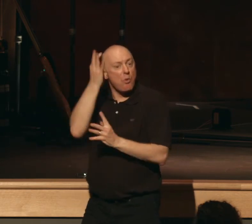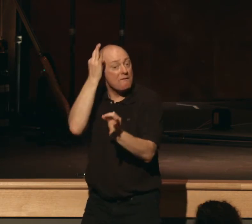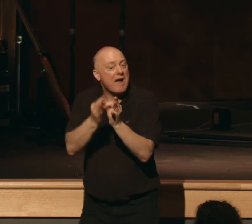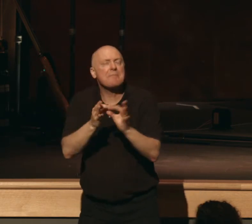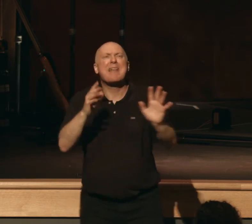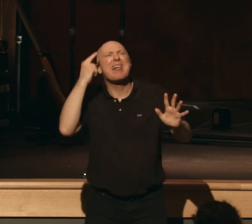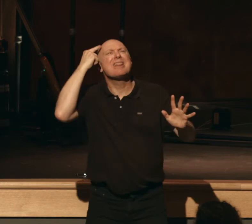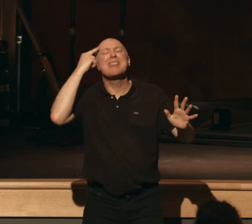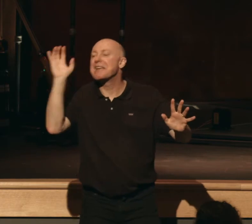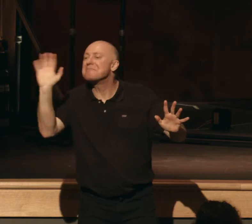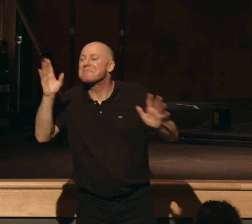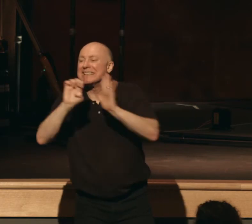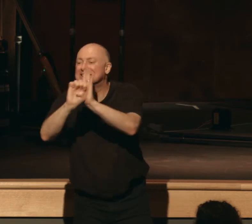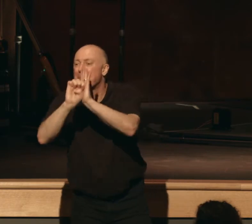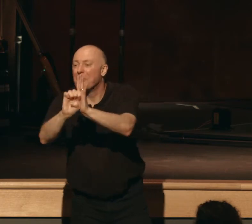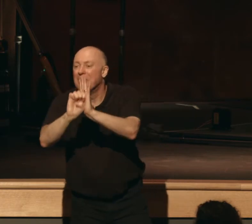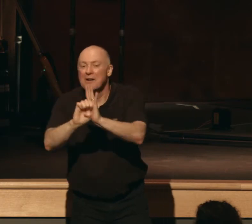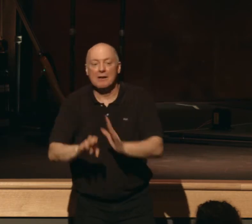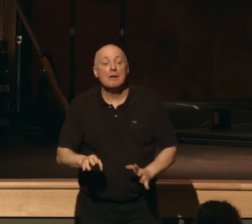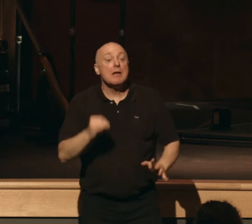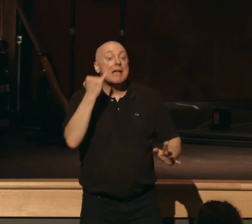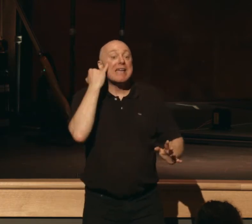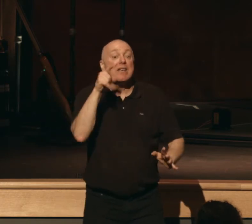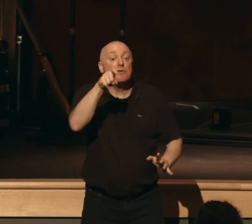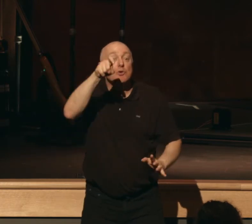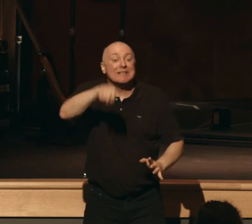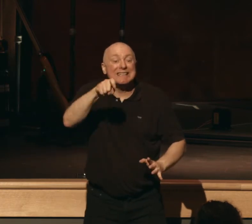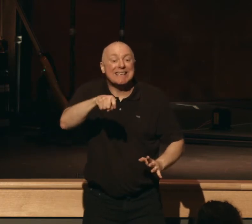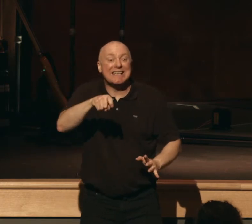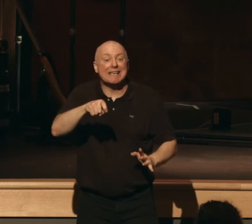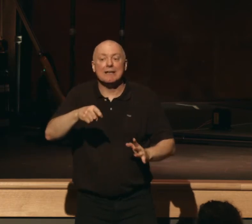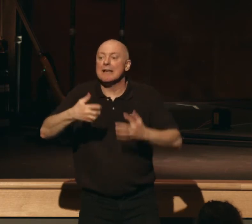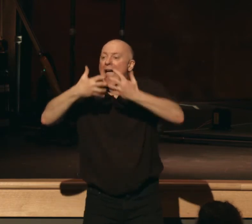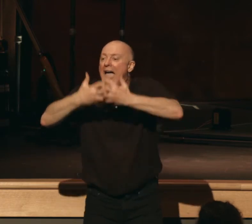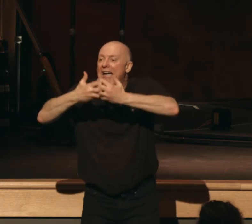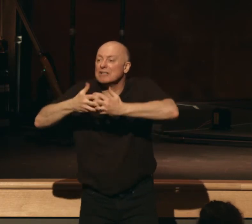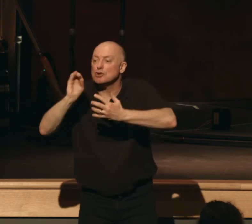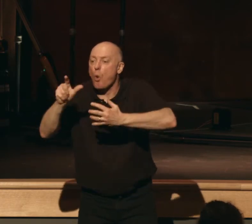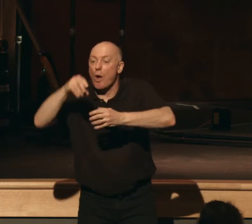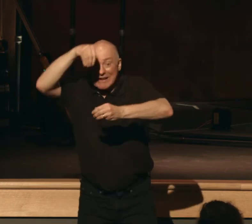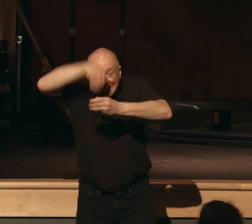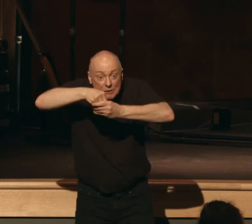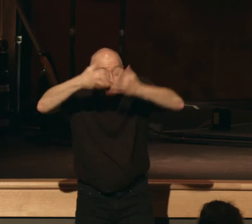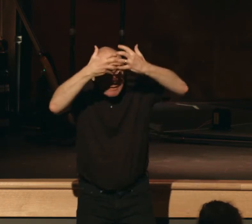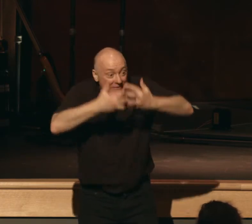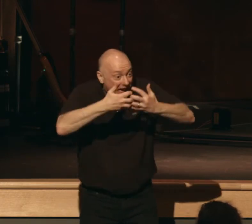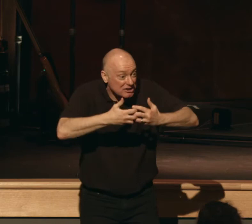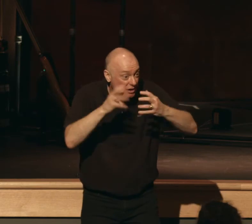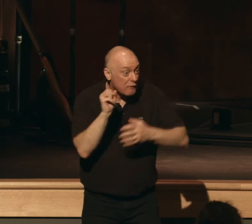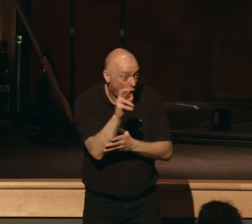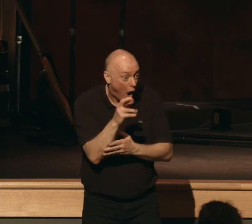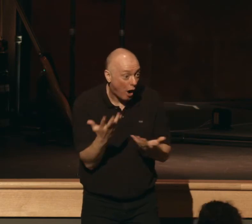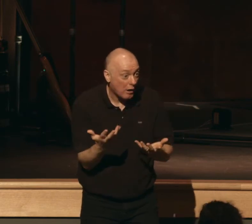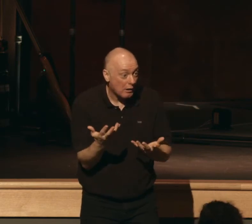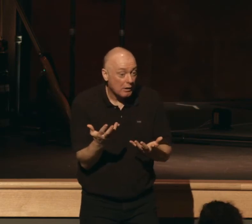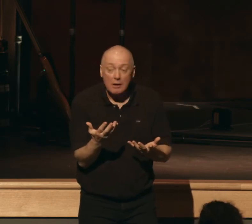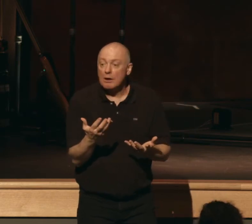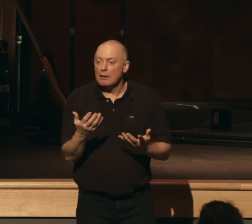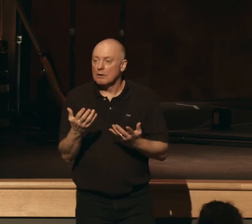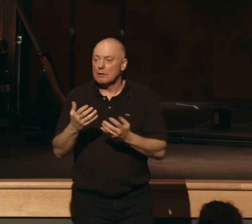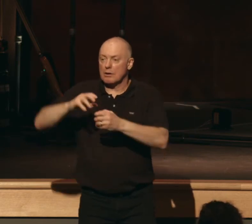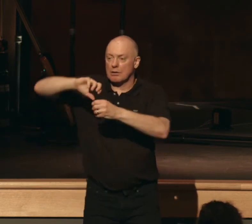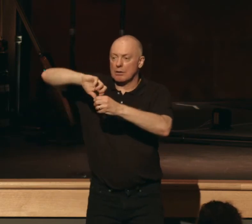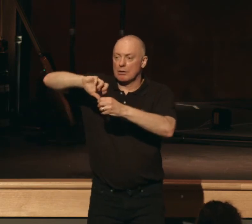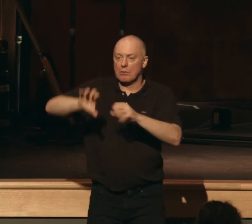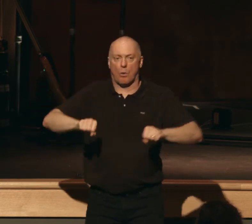We can think of it this way. If you need to get engine oil into the engine of a car, you wouldn't just kind of